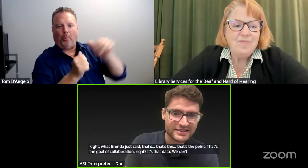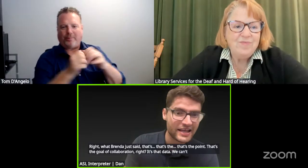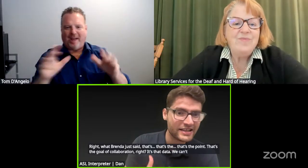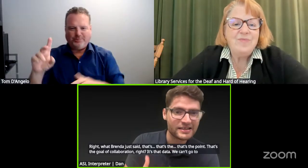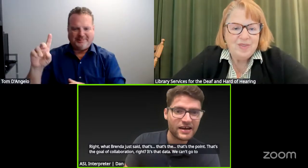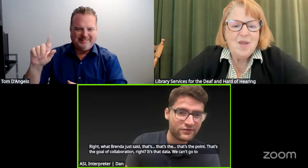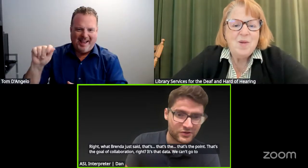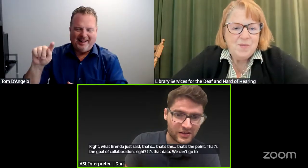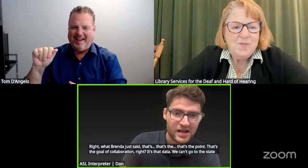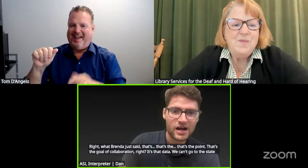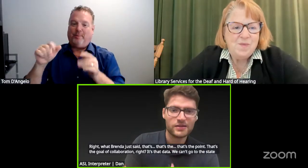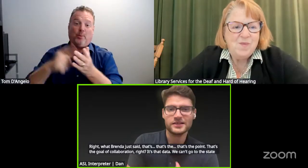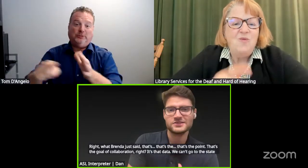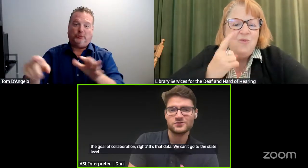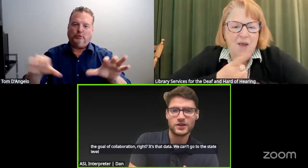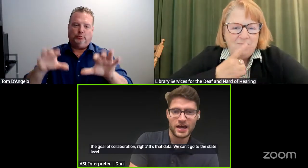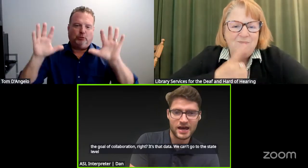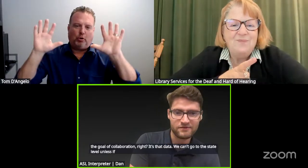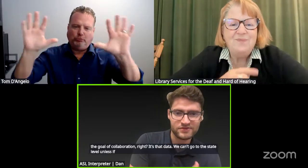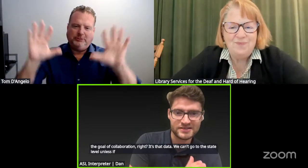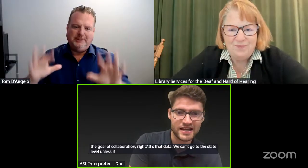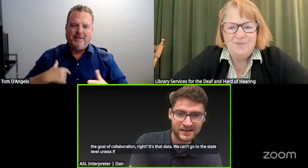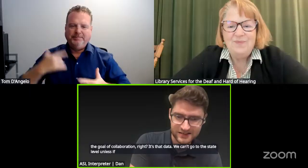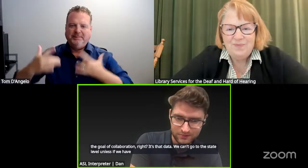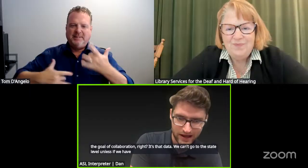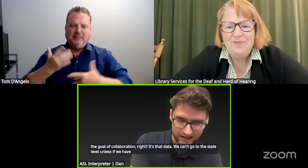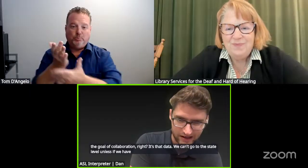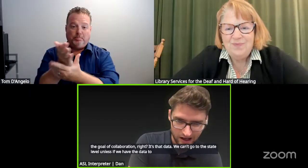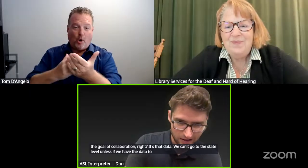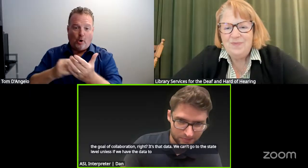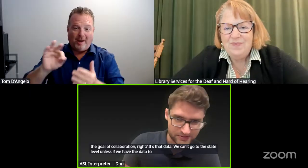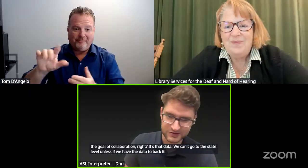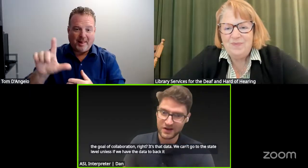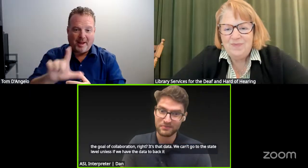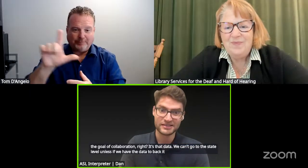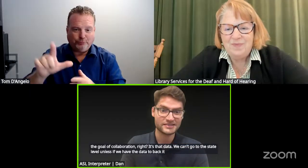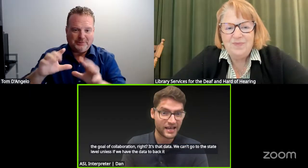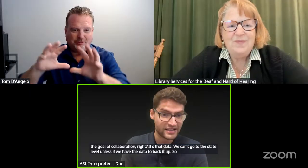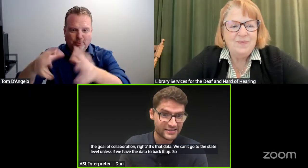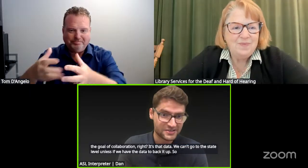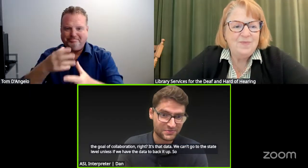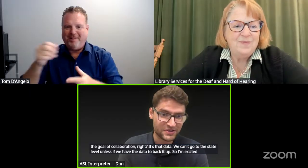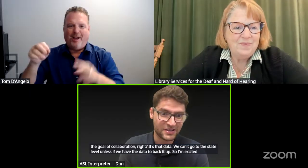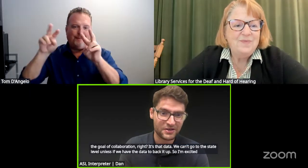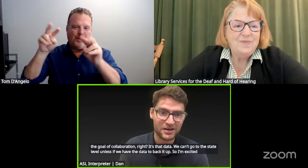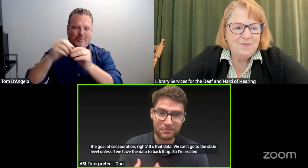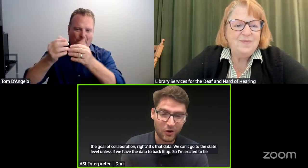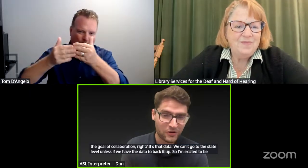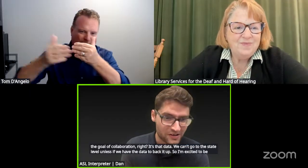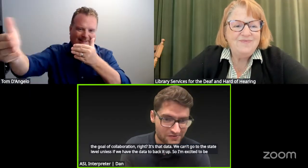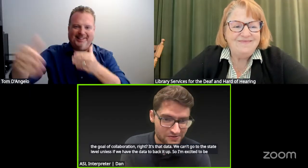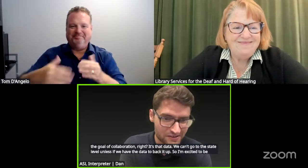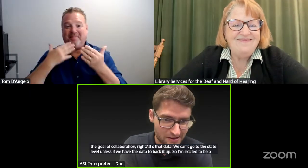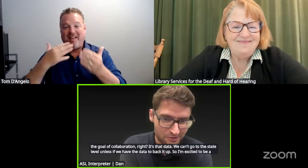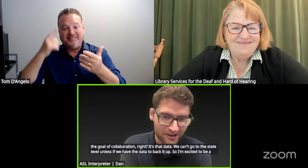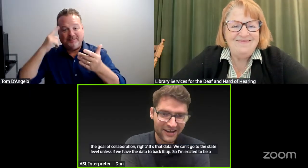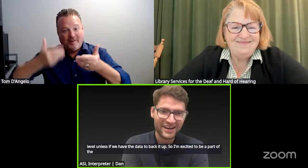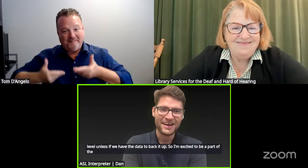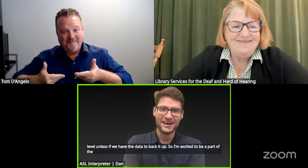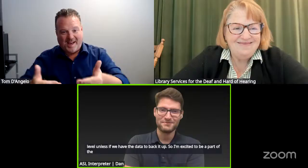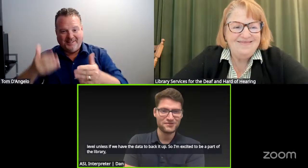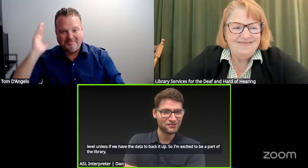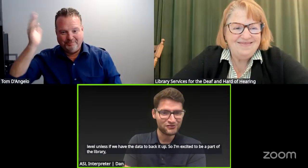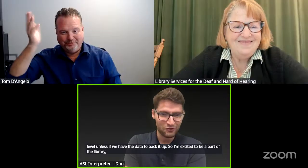to the state level unless if we have the data to back it up. So I'm excited to be a part of the